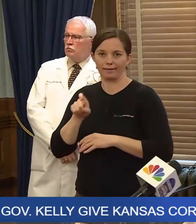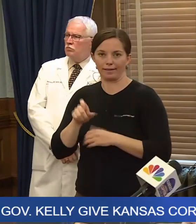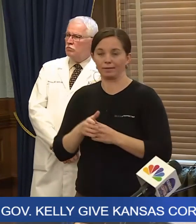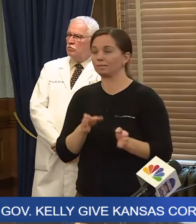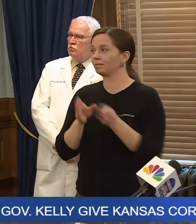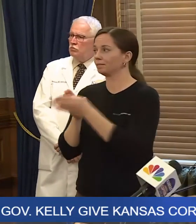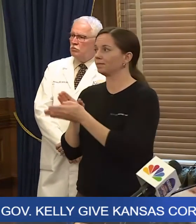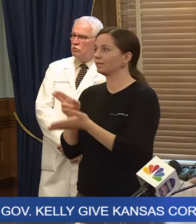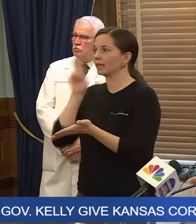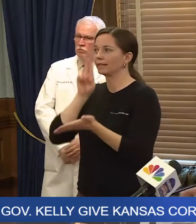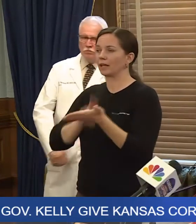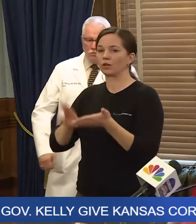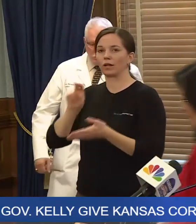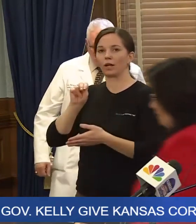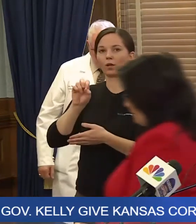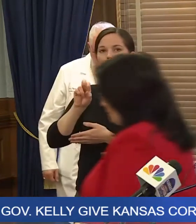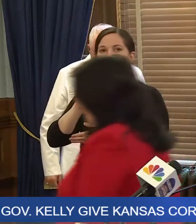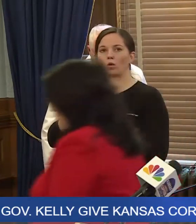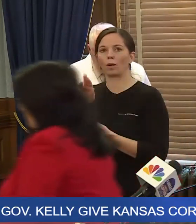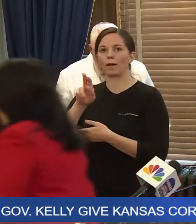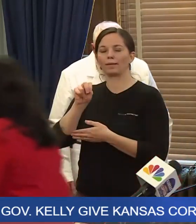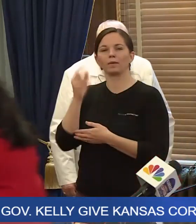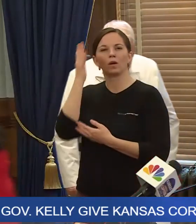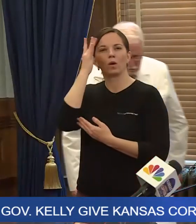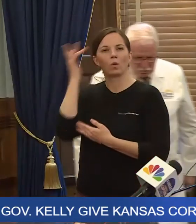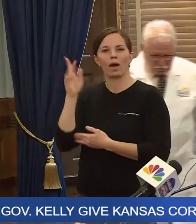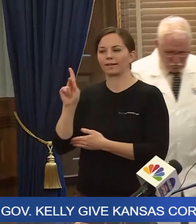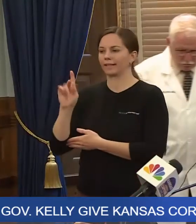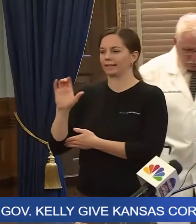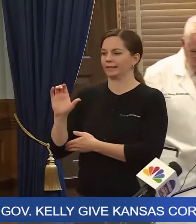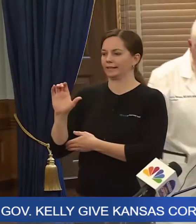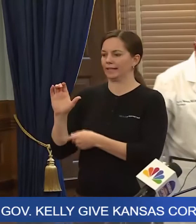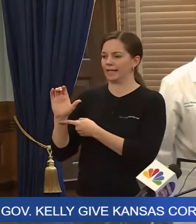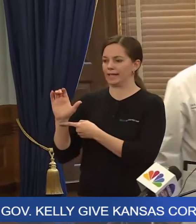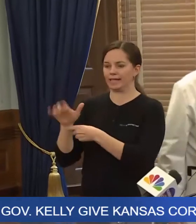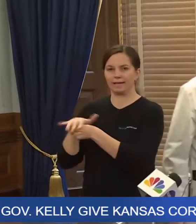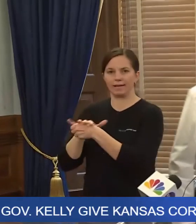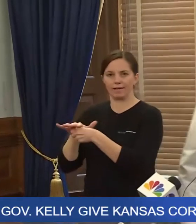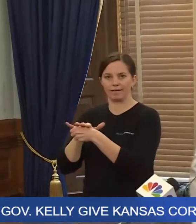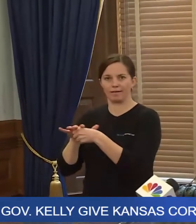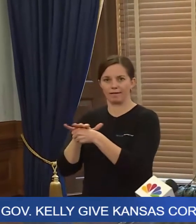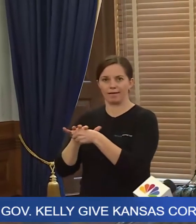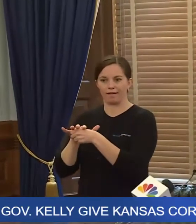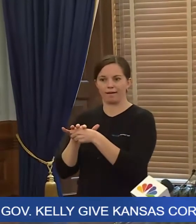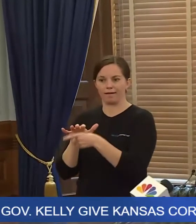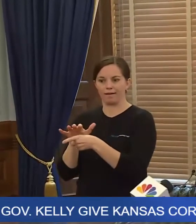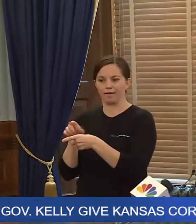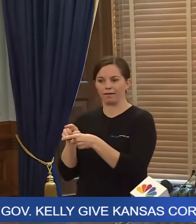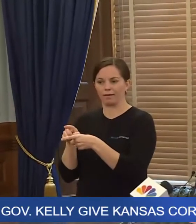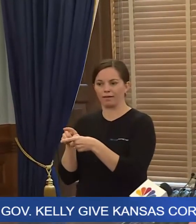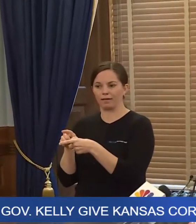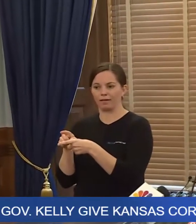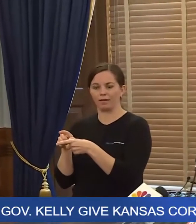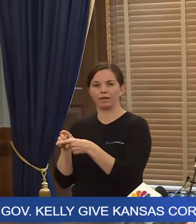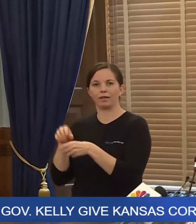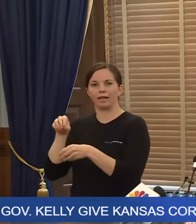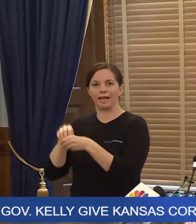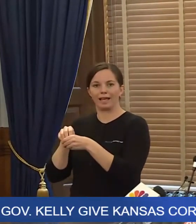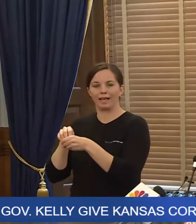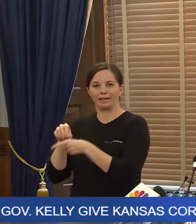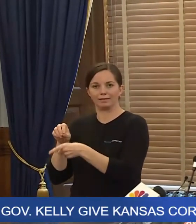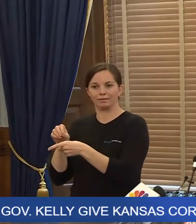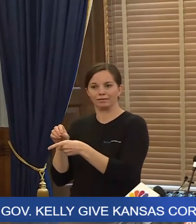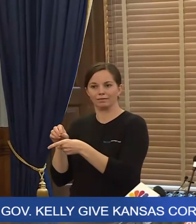Secretary Norman, why have the Kansas City area nursing homes led to lots of cases in many fatalities, but Southwest Kansas's